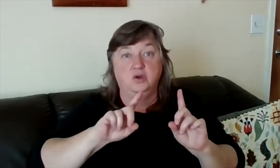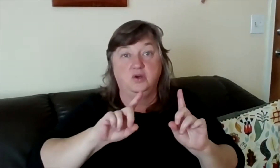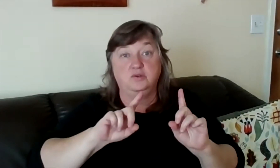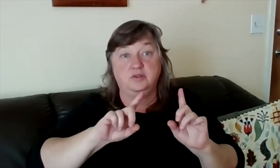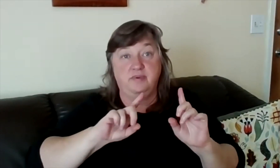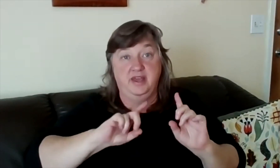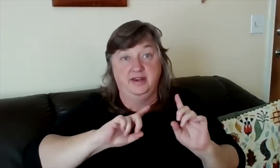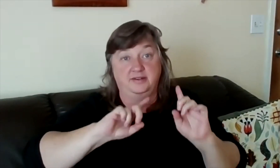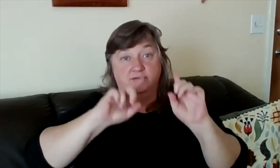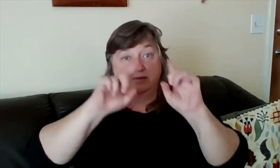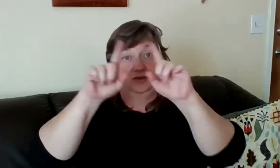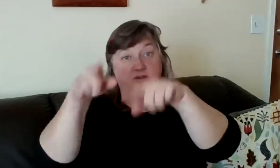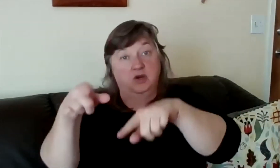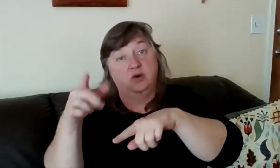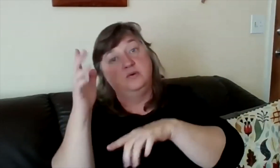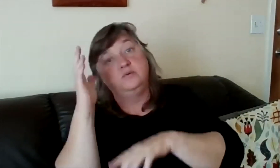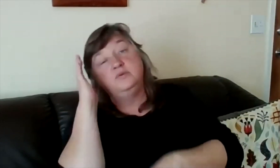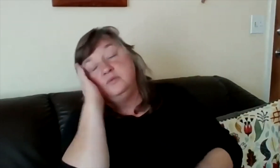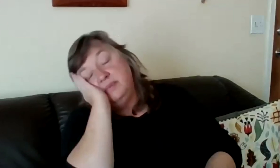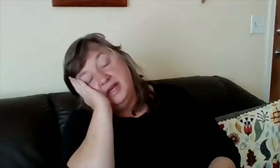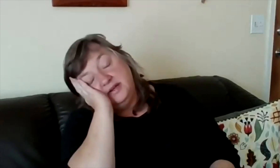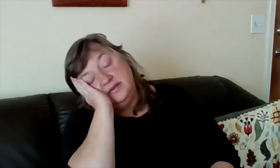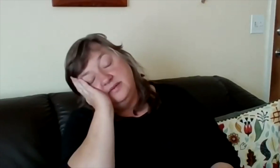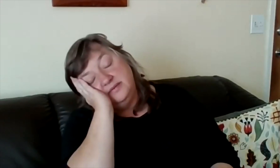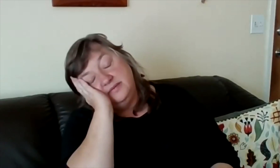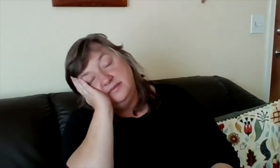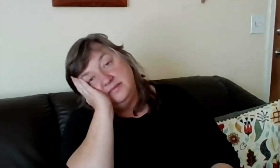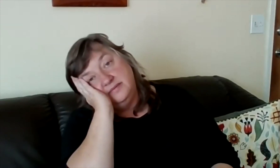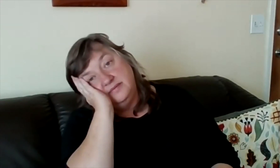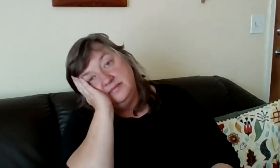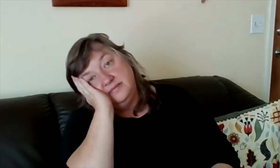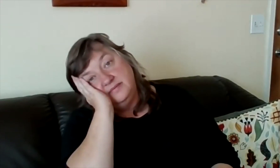Go to bed. Go to bed.